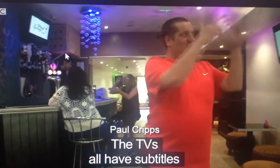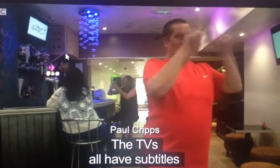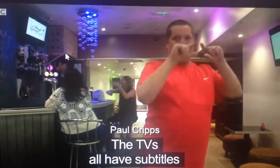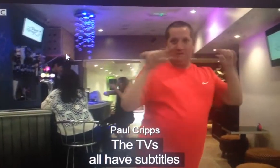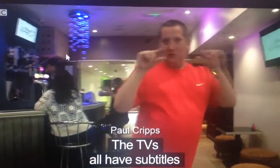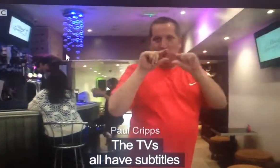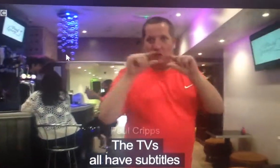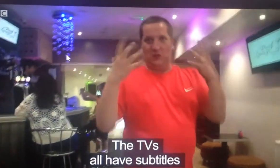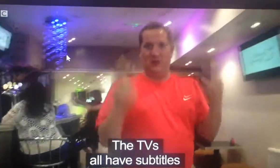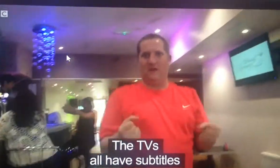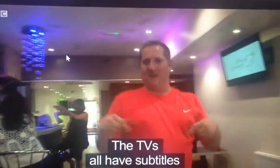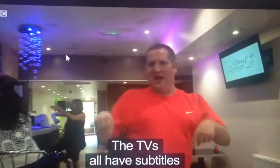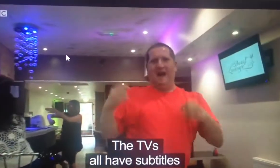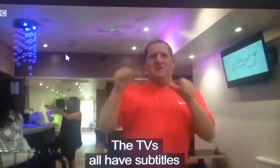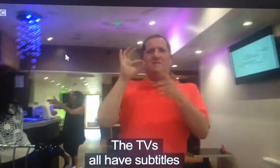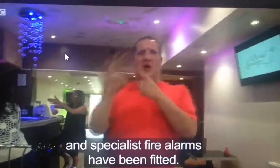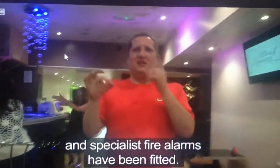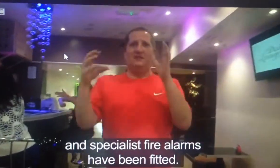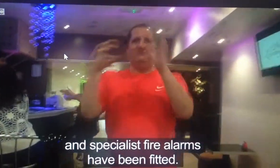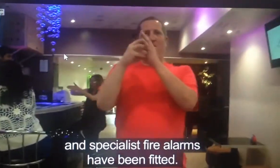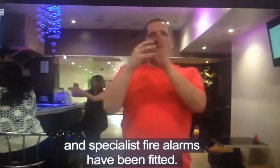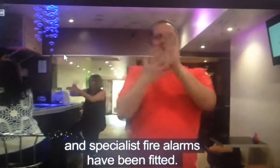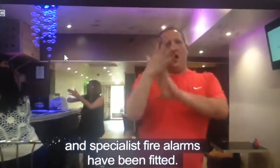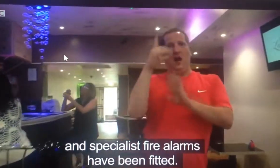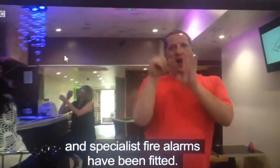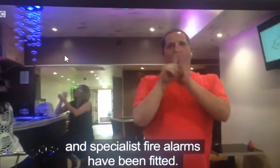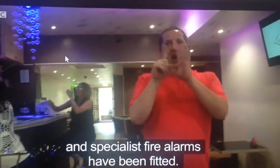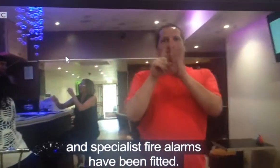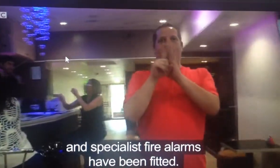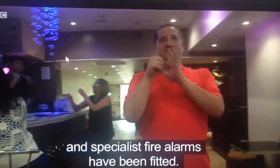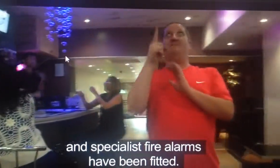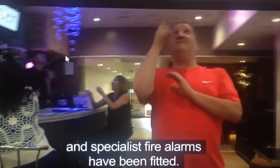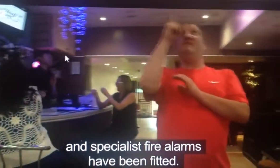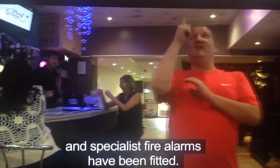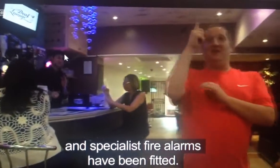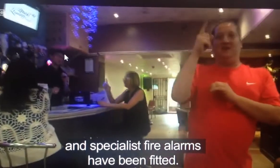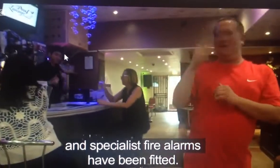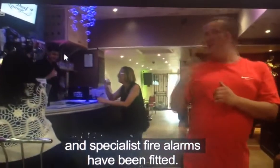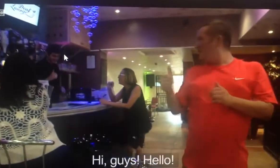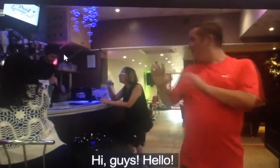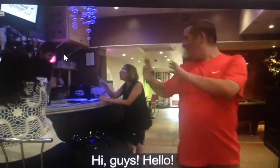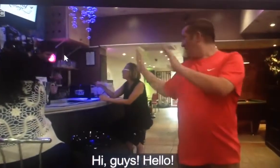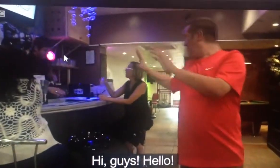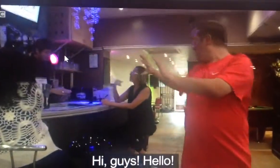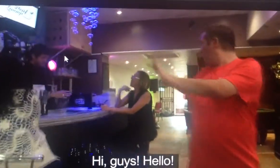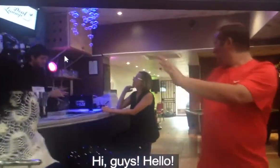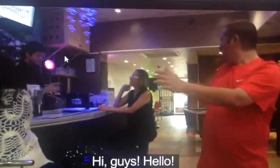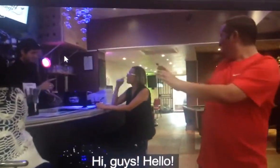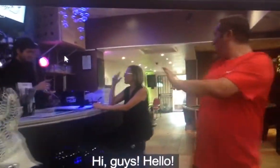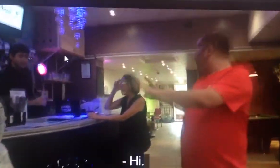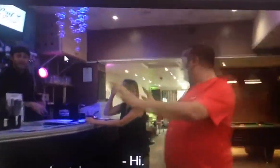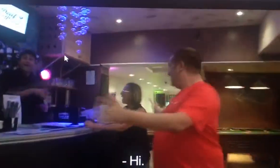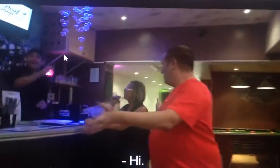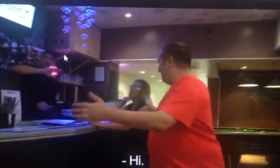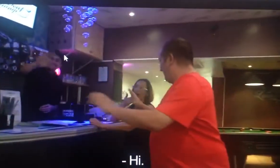The TVs all have subtitles and specialist fire alarms have been fitted. Hi, guys. Hello. Hi.